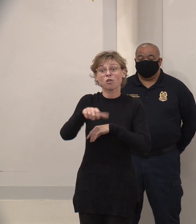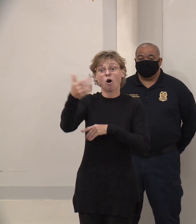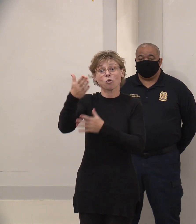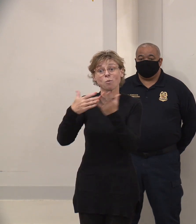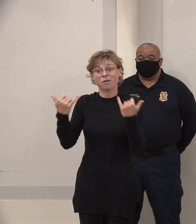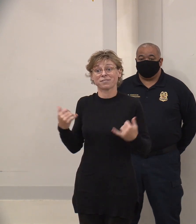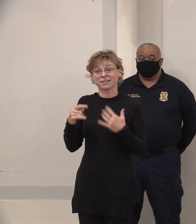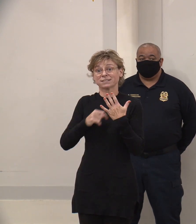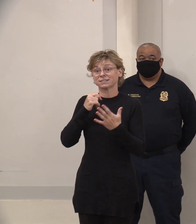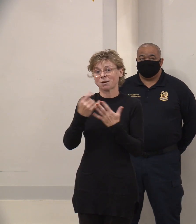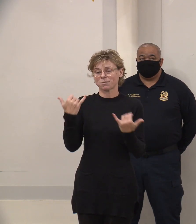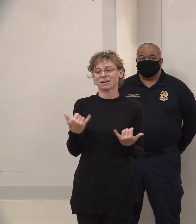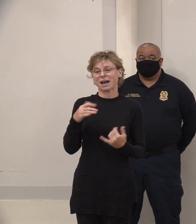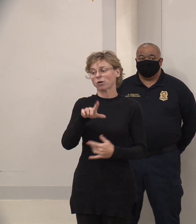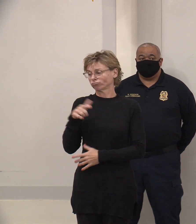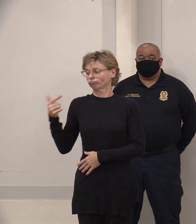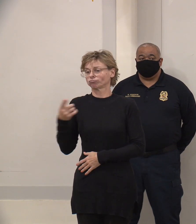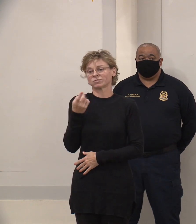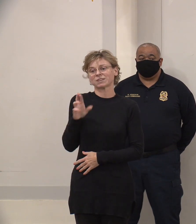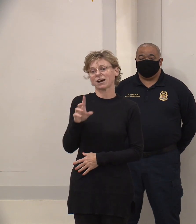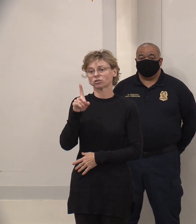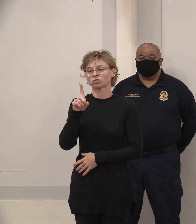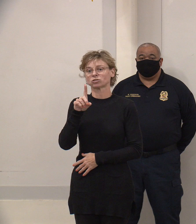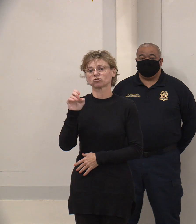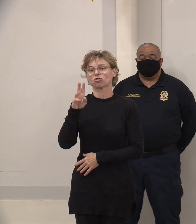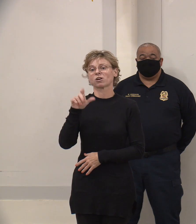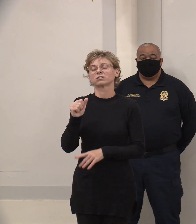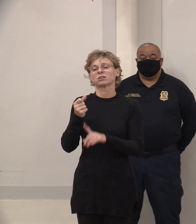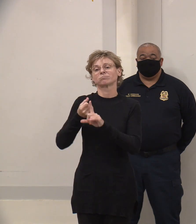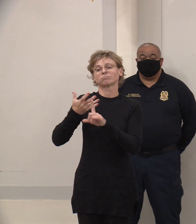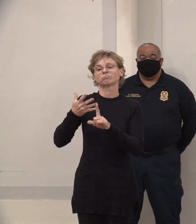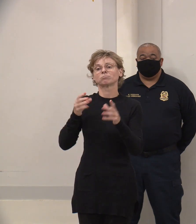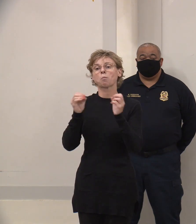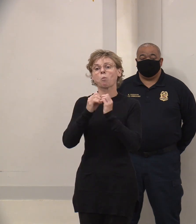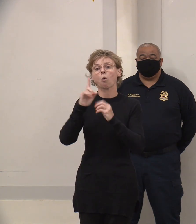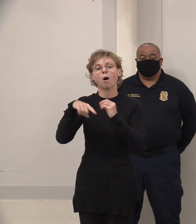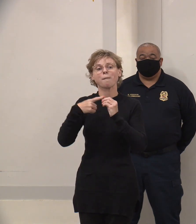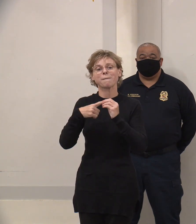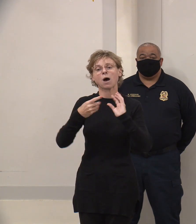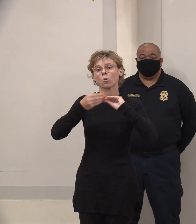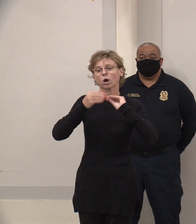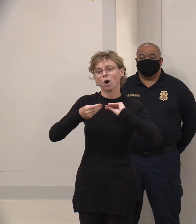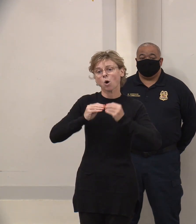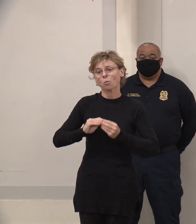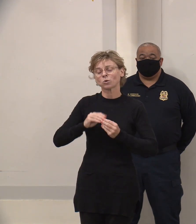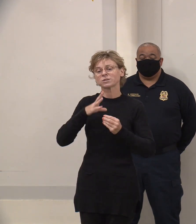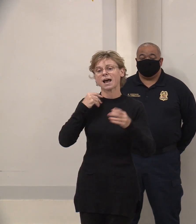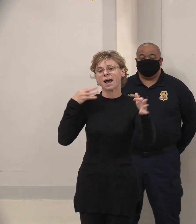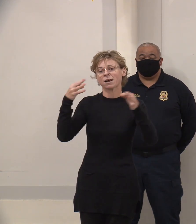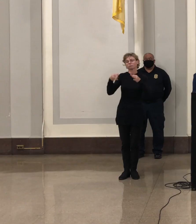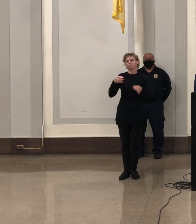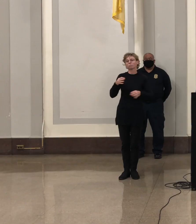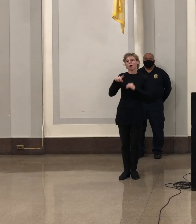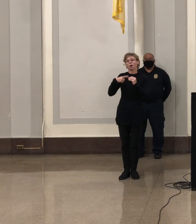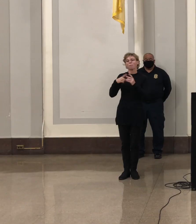it over to Dr. Zeraza for our current metrics and more information about our pediatric vaccination plans. Dr.